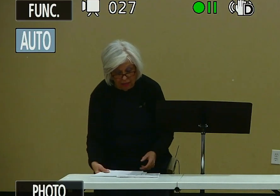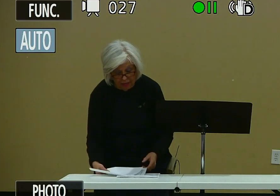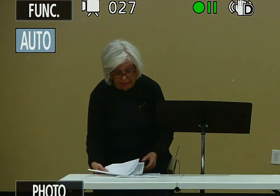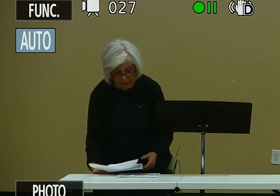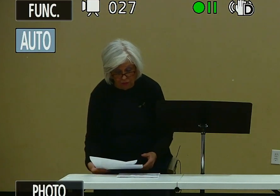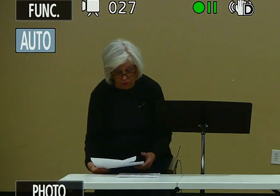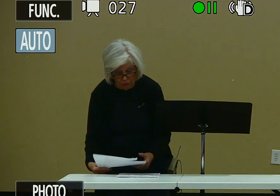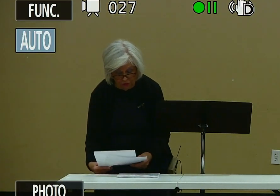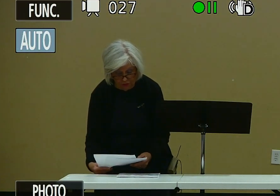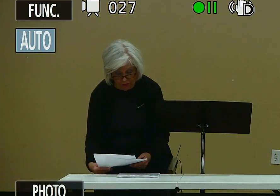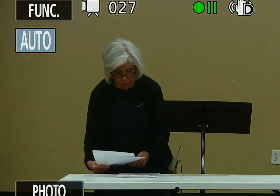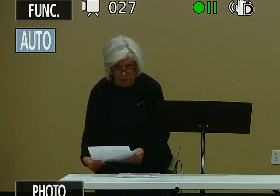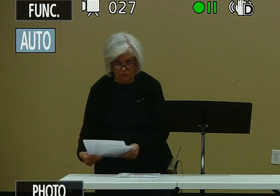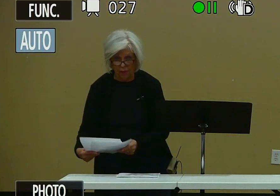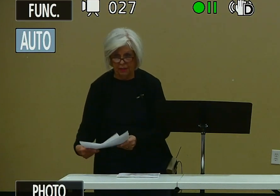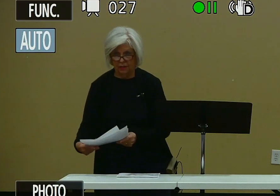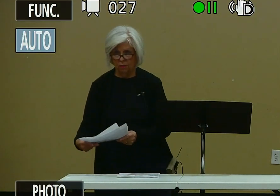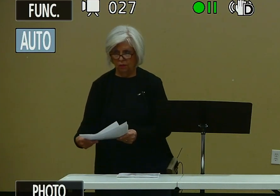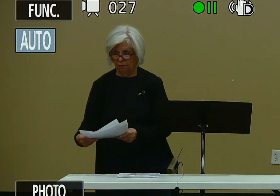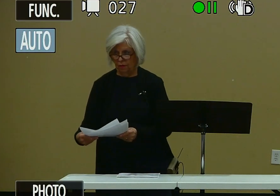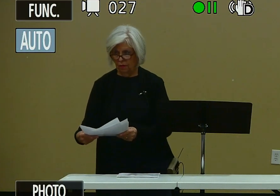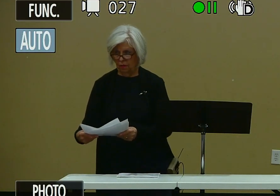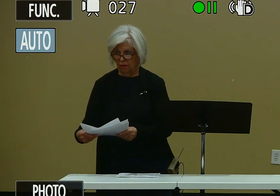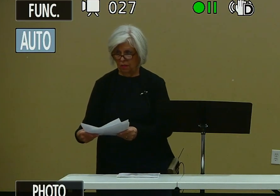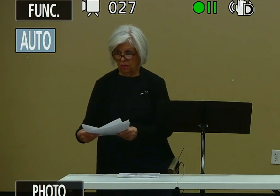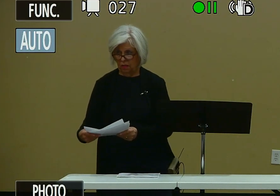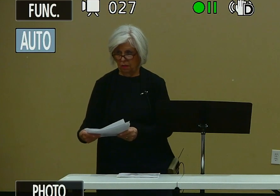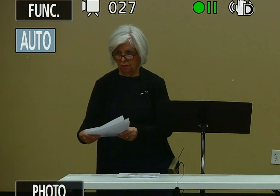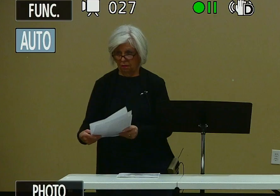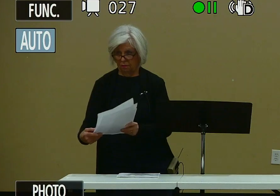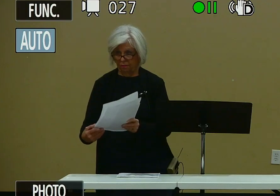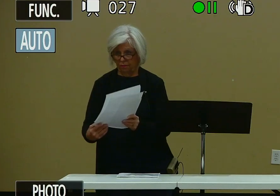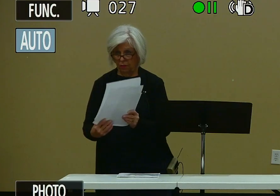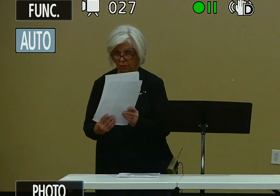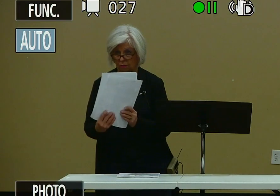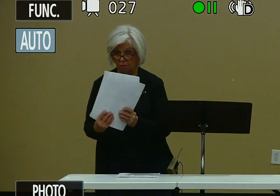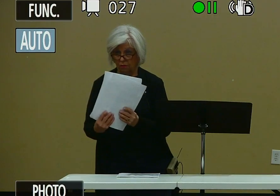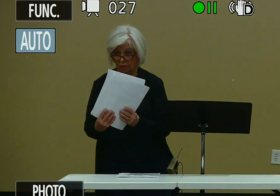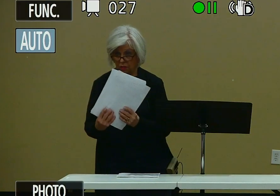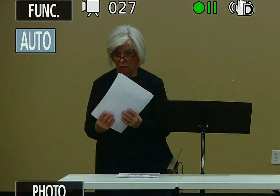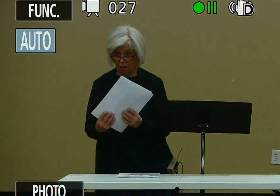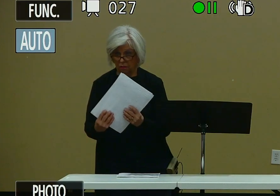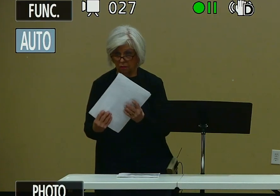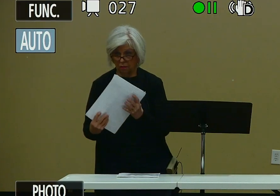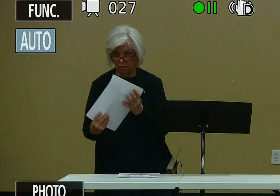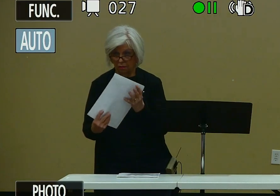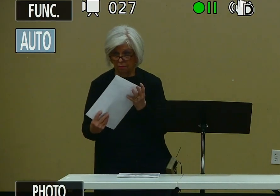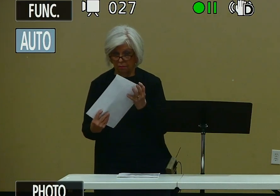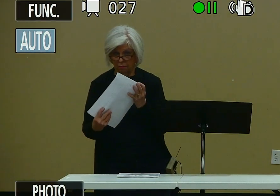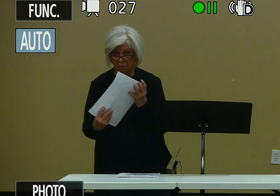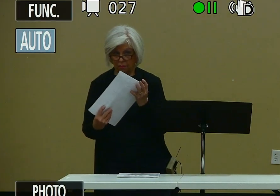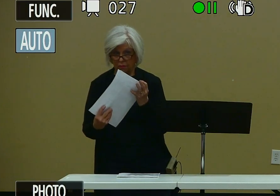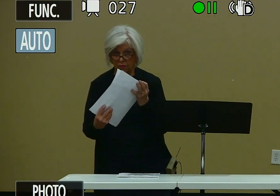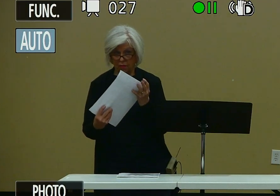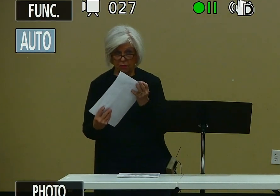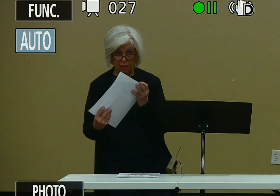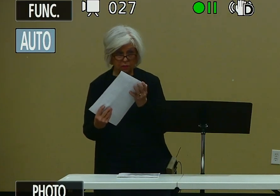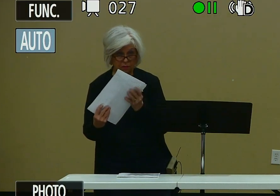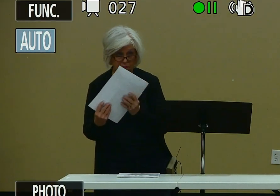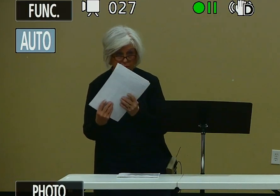Any other questions? What else do I need to go over? Anything? You want to go over anything else? See something else